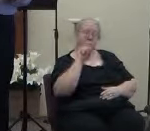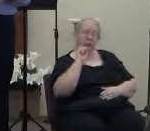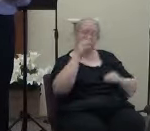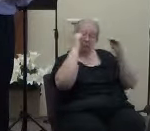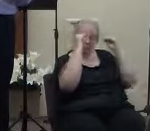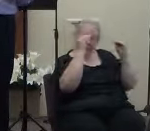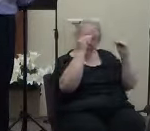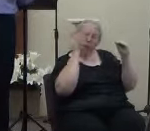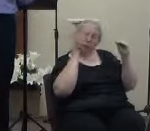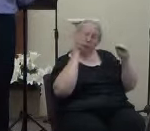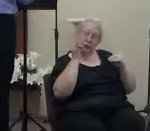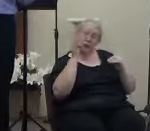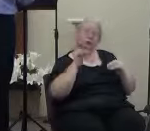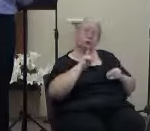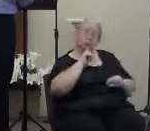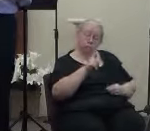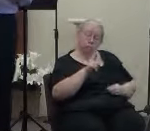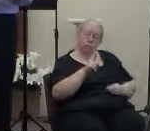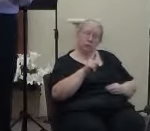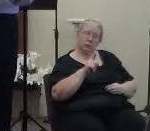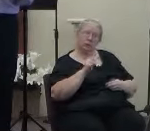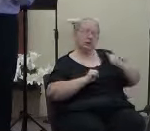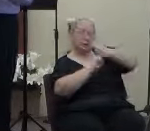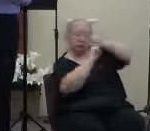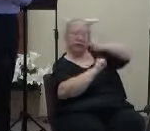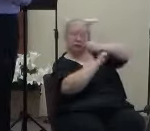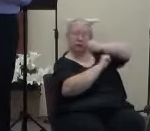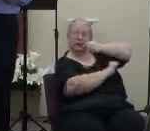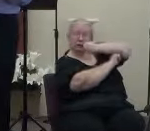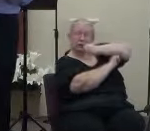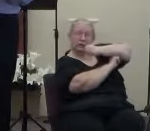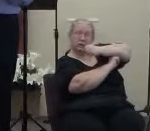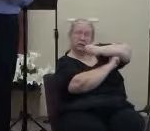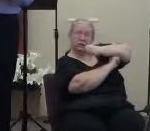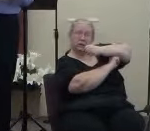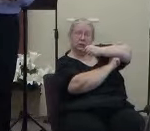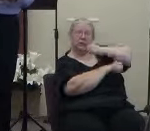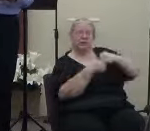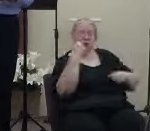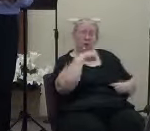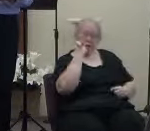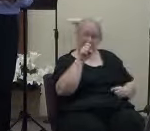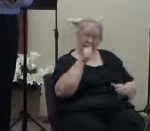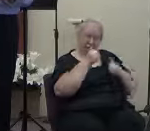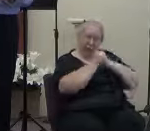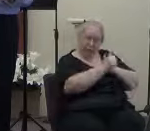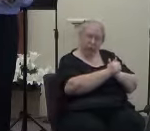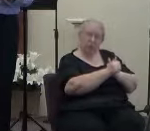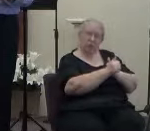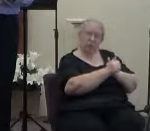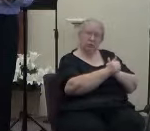a solid foundation for our faith and all these blessings to follow. It boils right back down